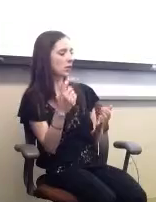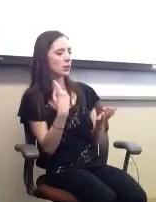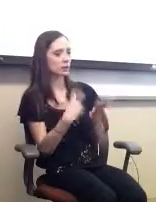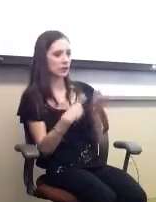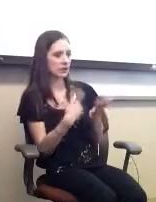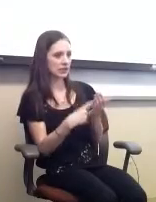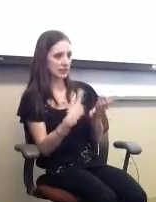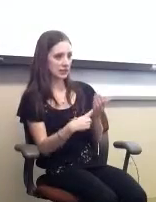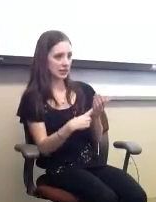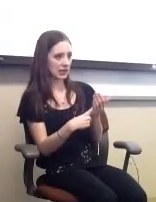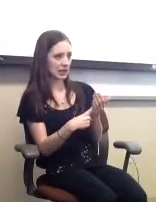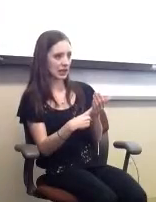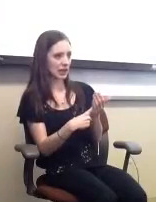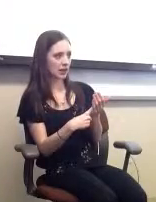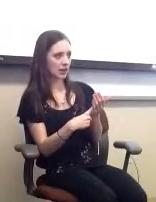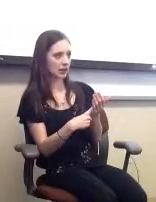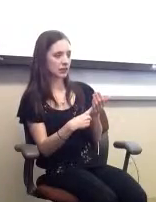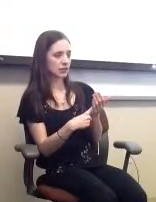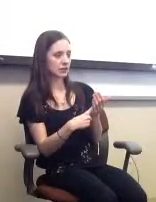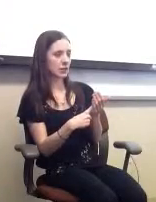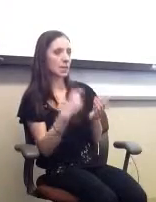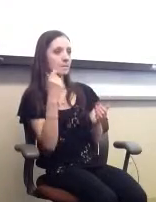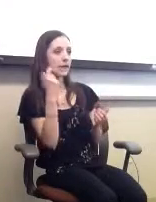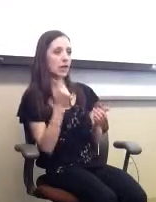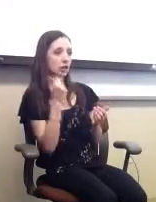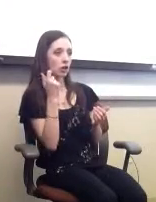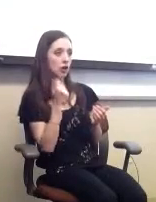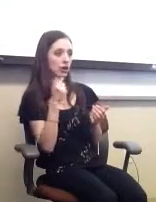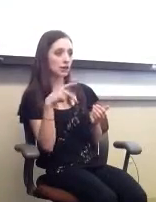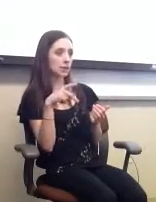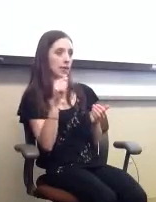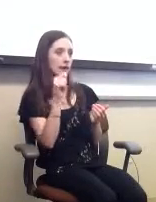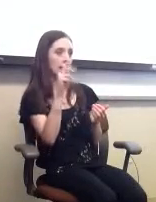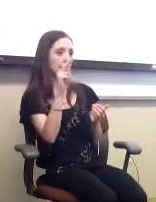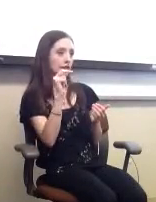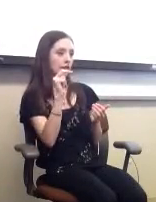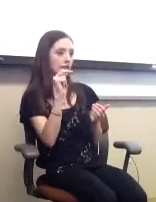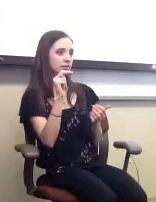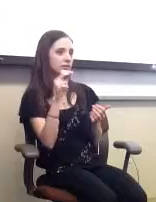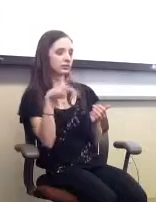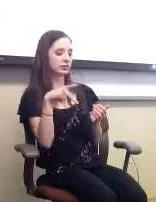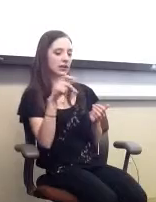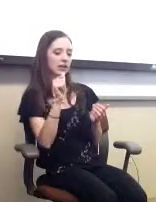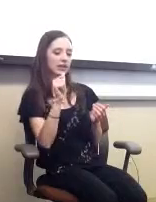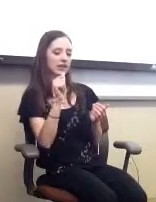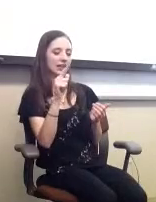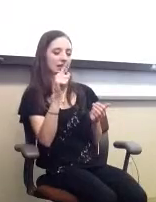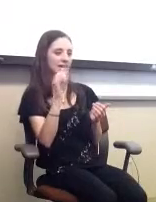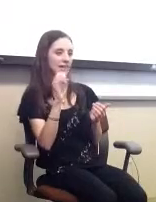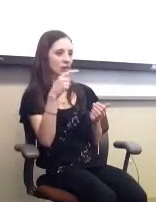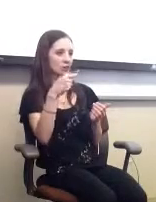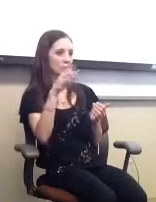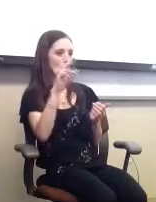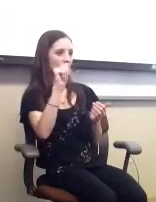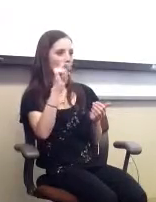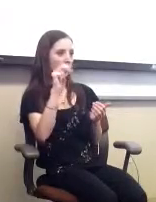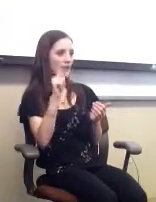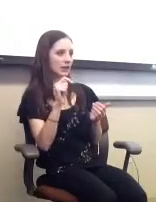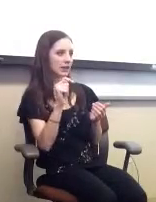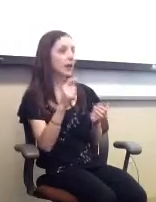having people apply for Pell Grants, where we've said unless there's a significant financial change and you were... That's you were denied. That's in the Pell Grant